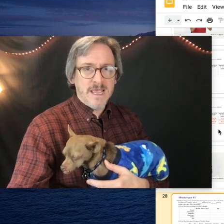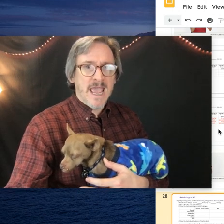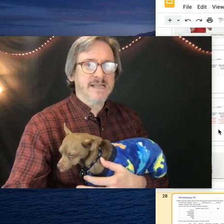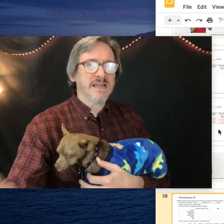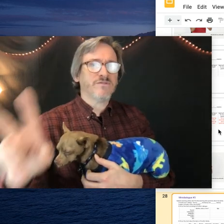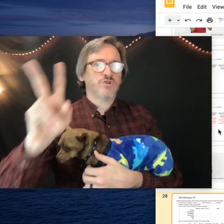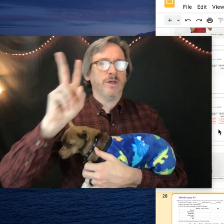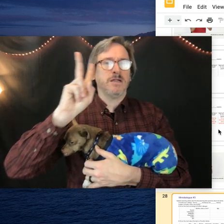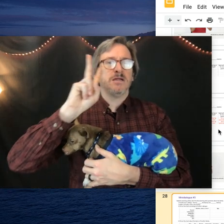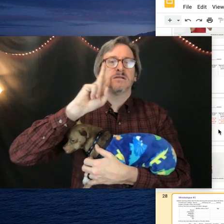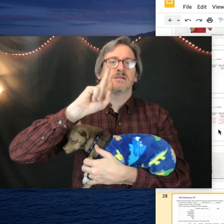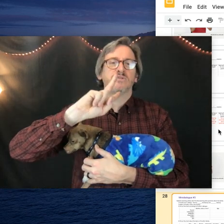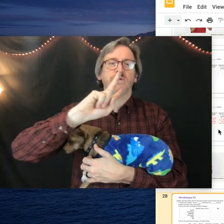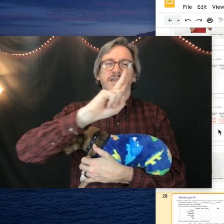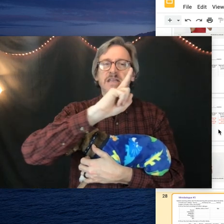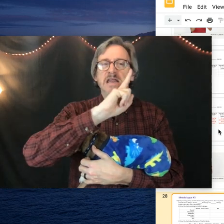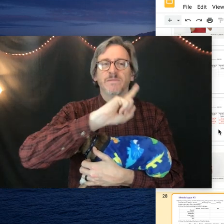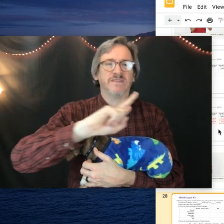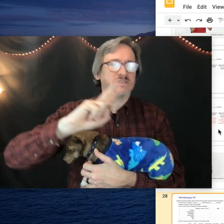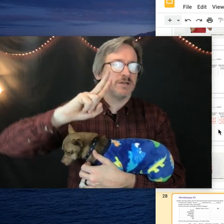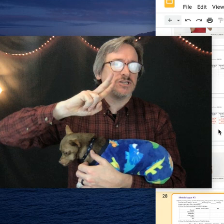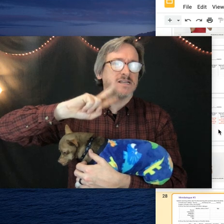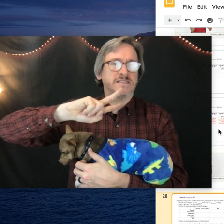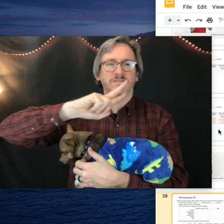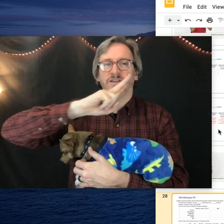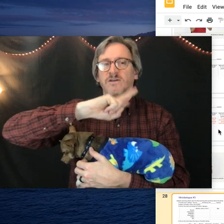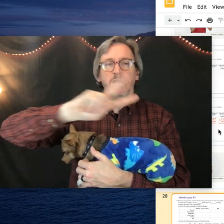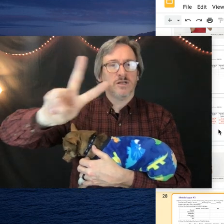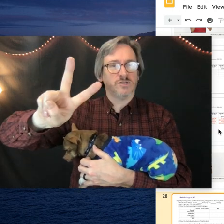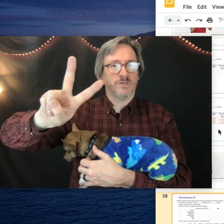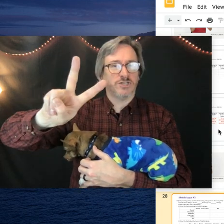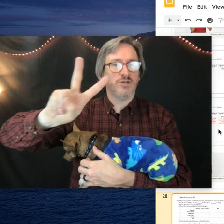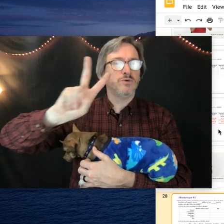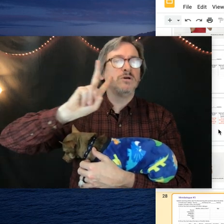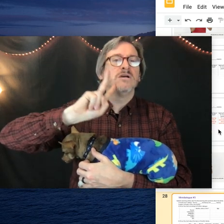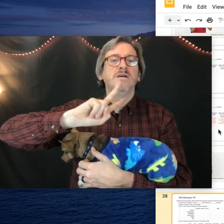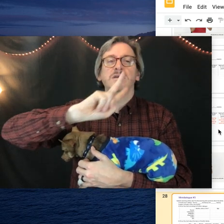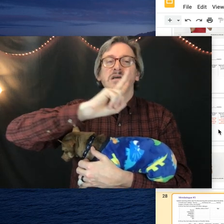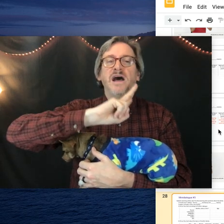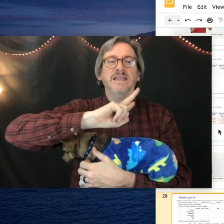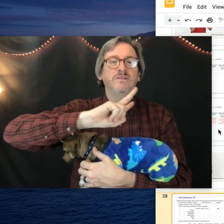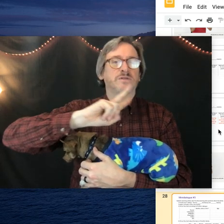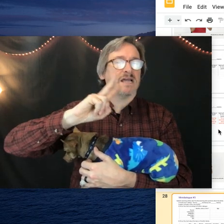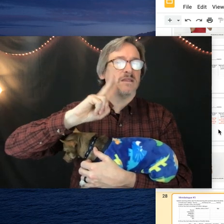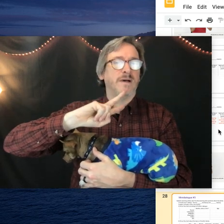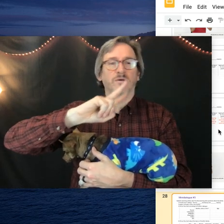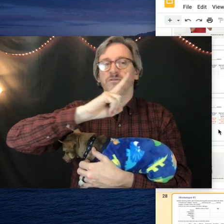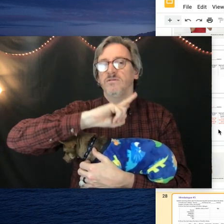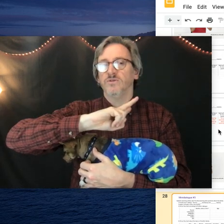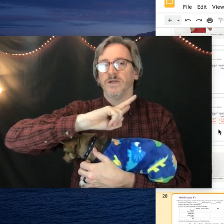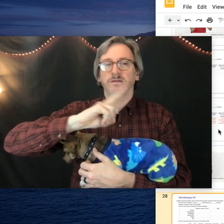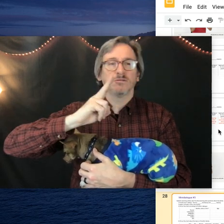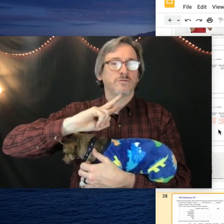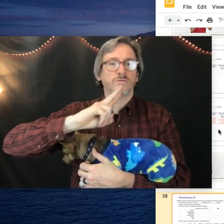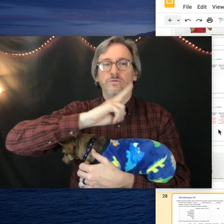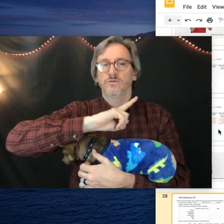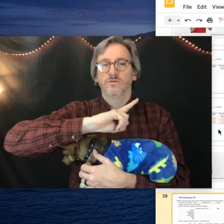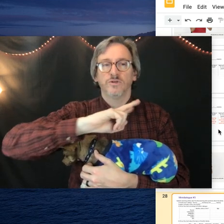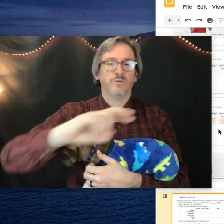And a sign for twin, and I believe that's the way she signs in the video. So it's a 2 on either side of the mouth,